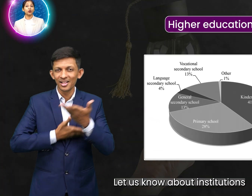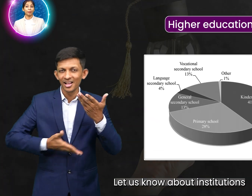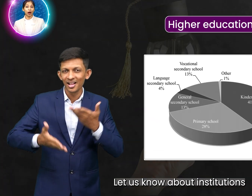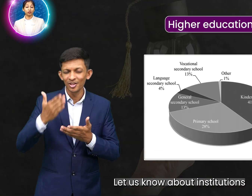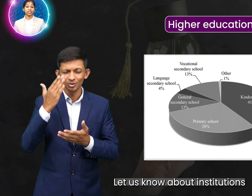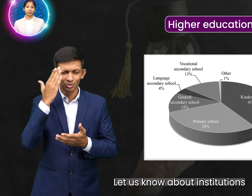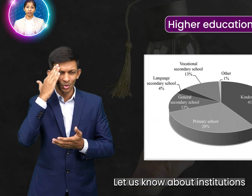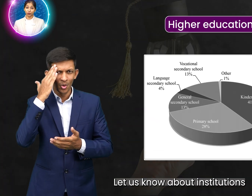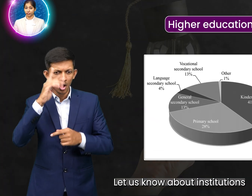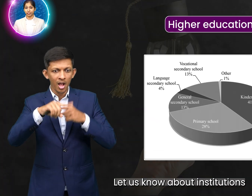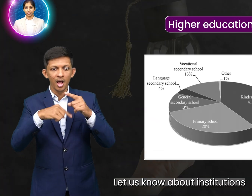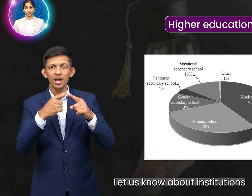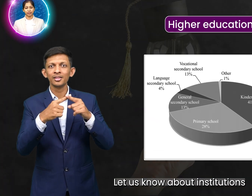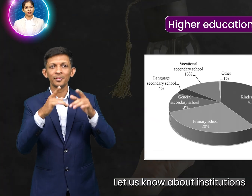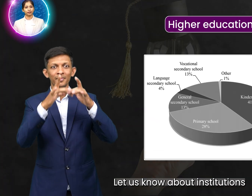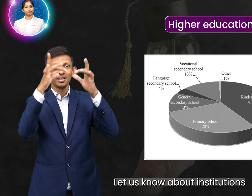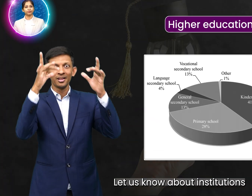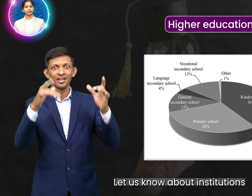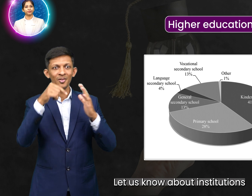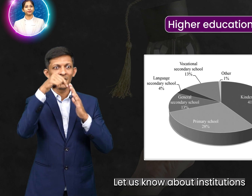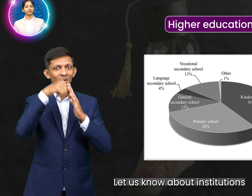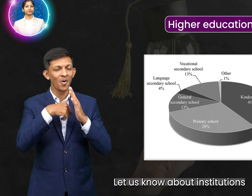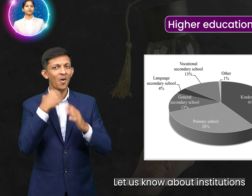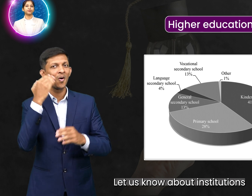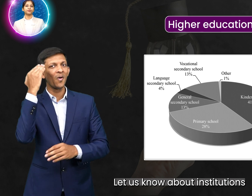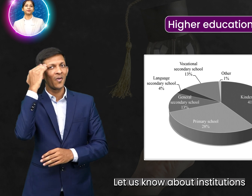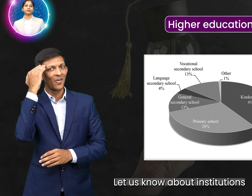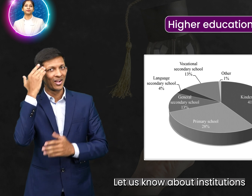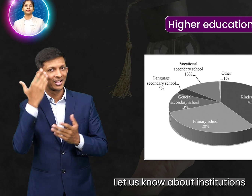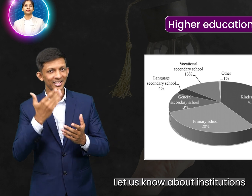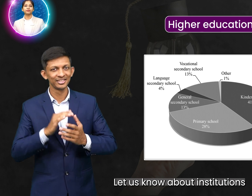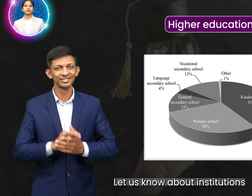Let us know about institutions.